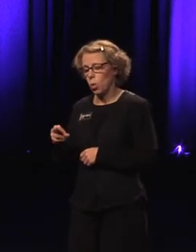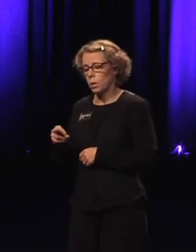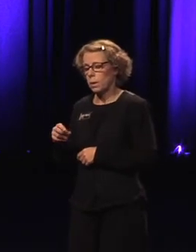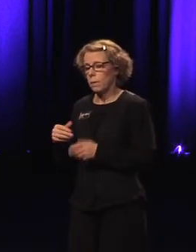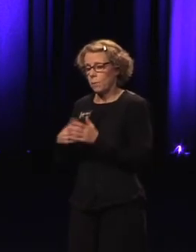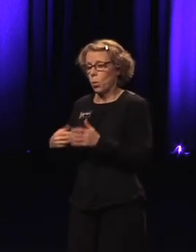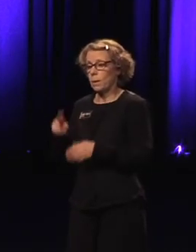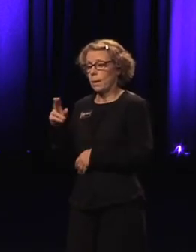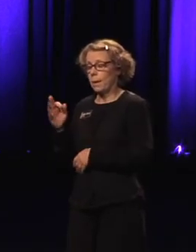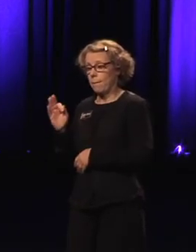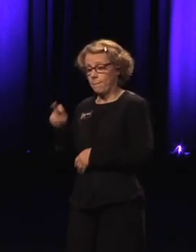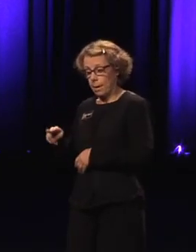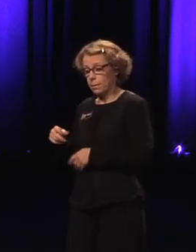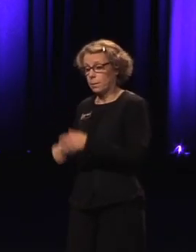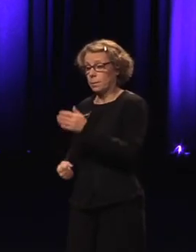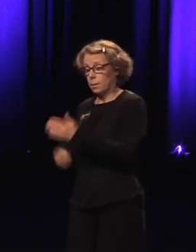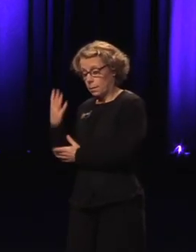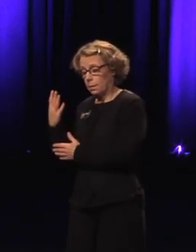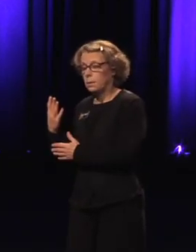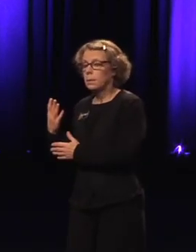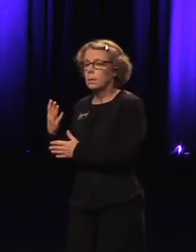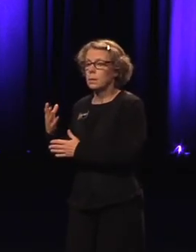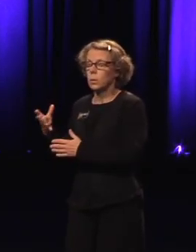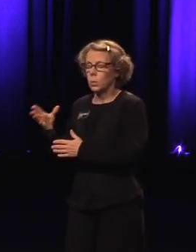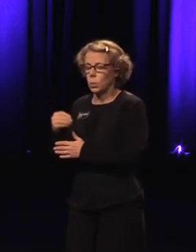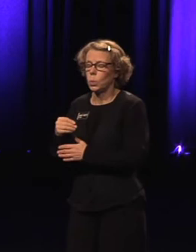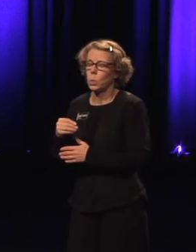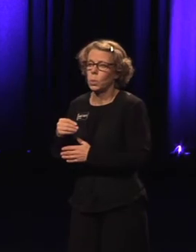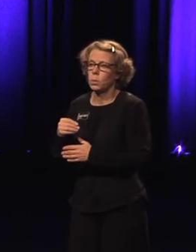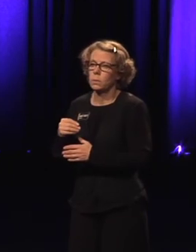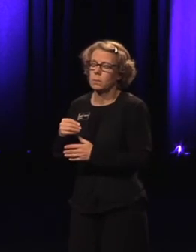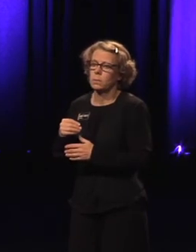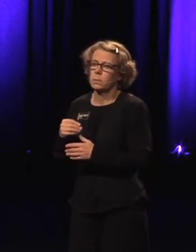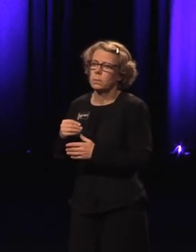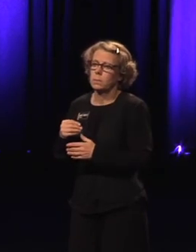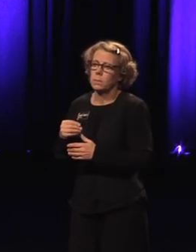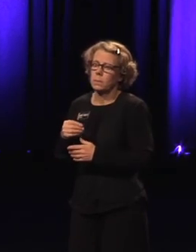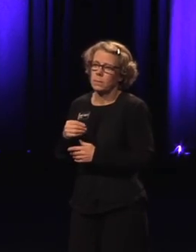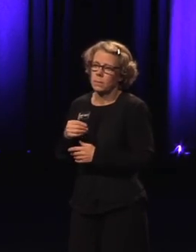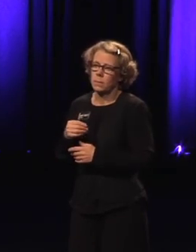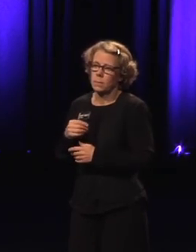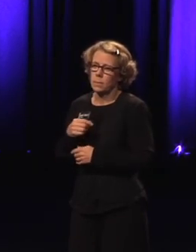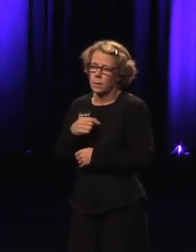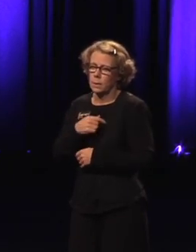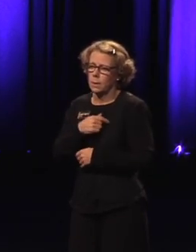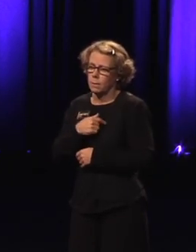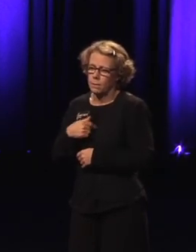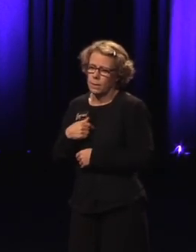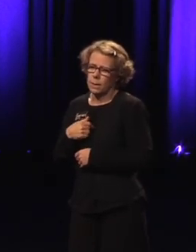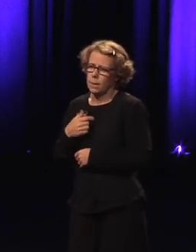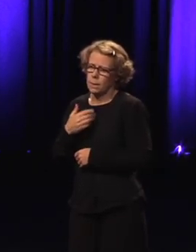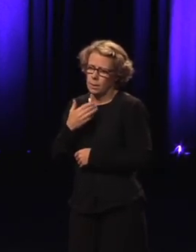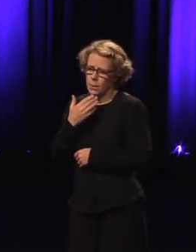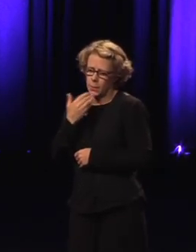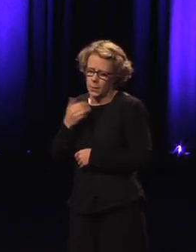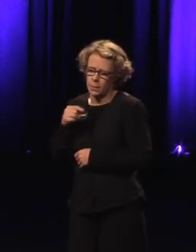that we've reached this far. It's not what we had demanded should appear in the new